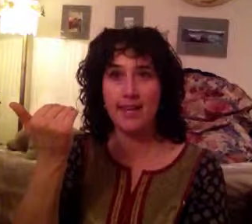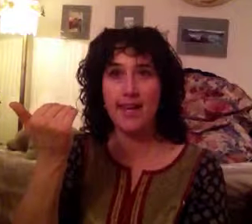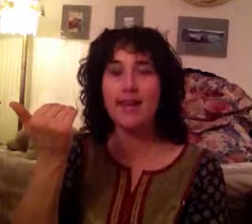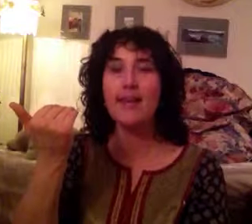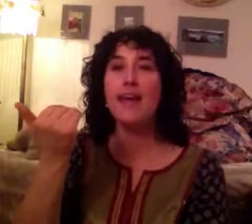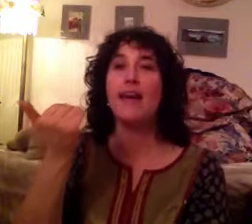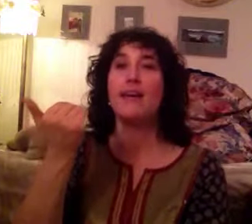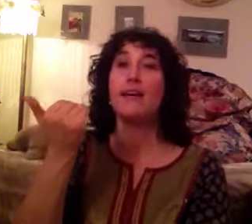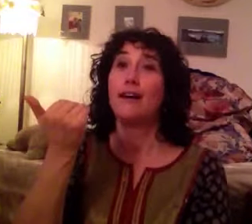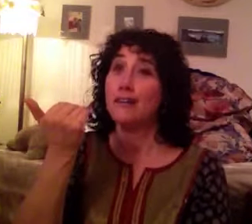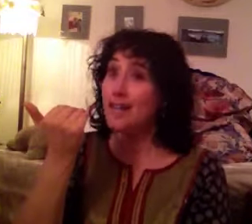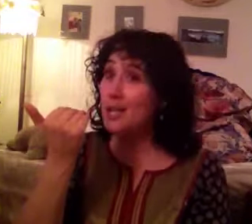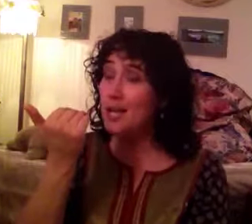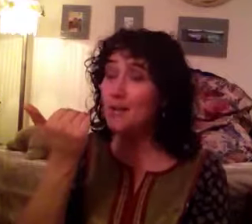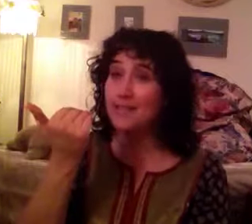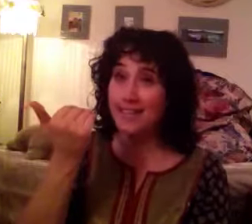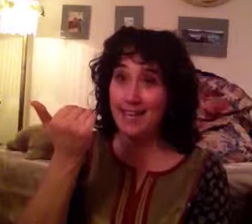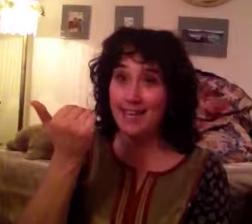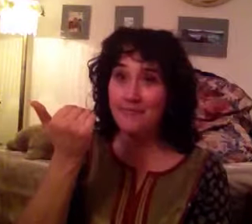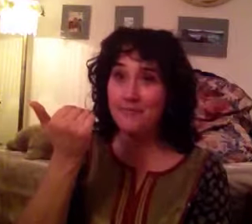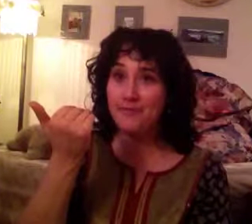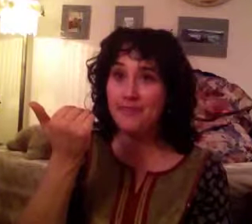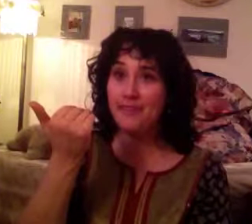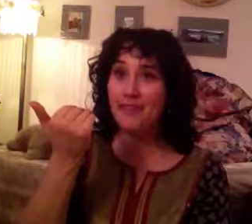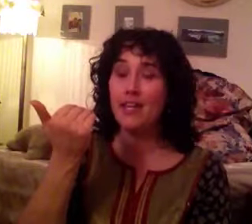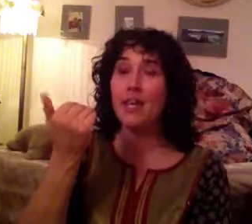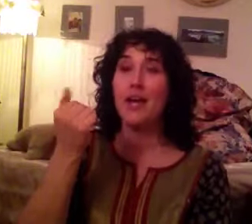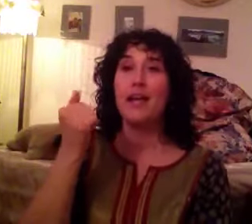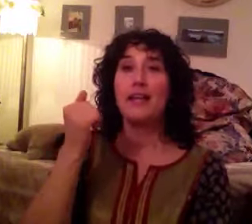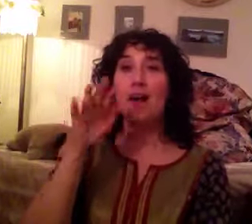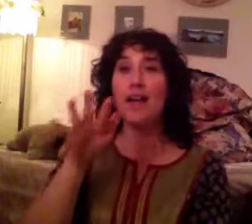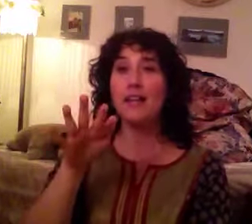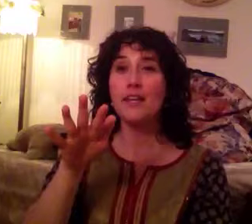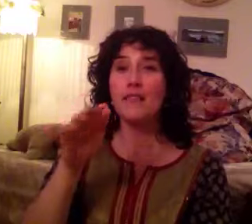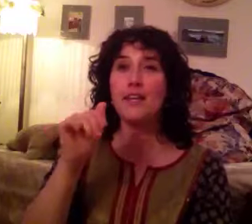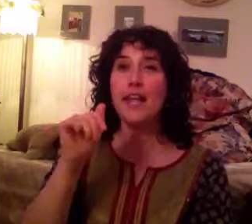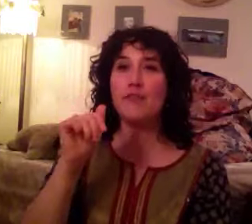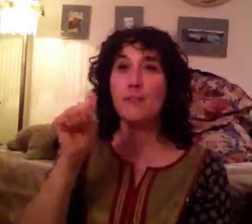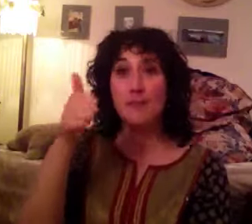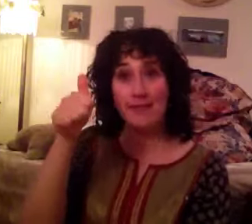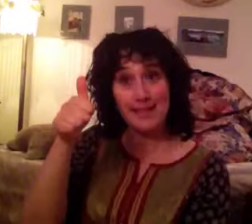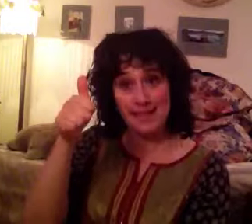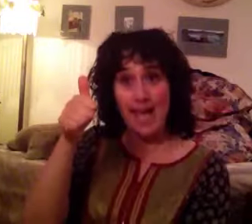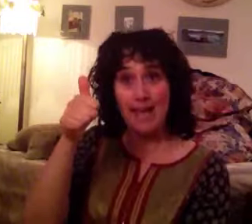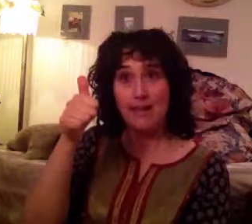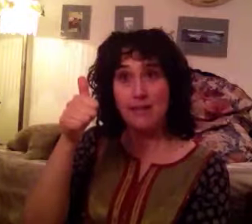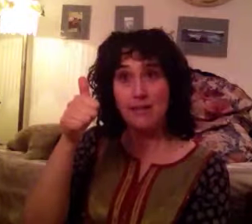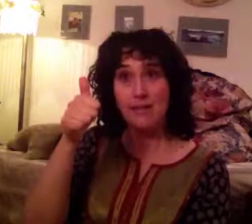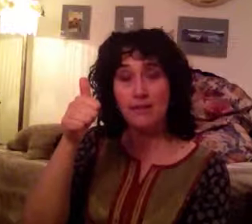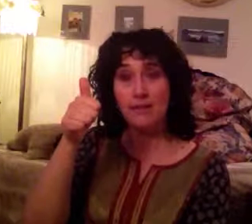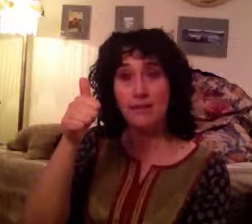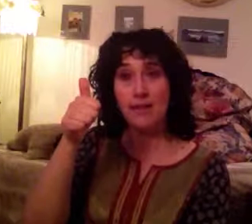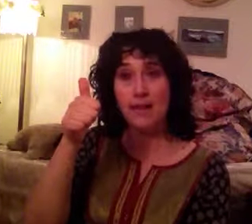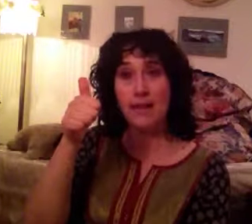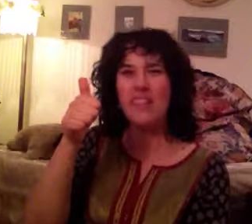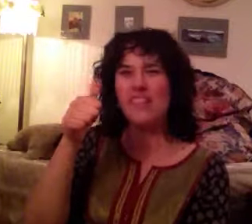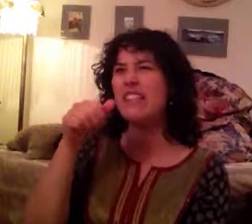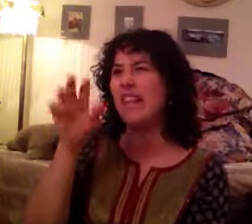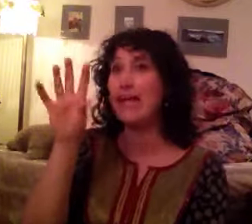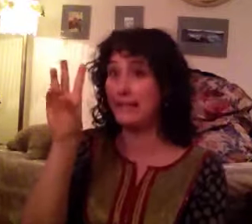Okay? And then it changes again. Now I think of it as, remember, this is 10, and this is like